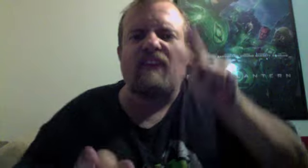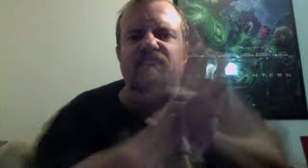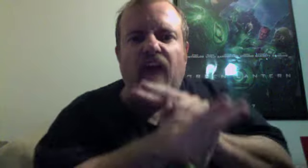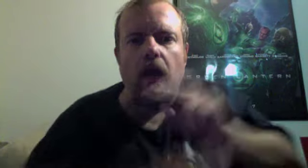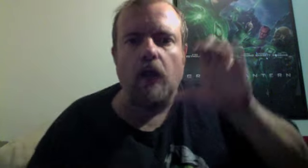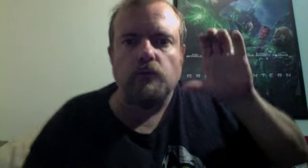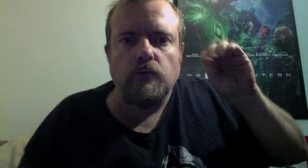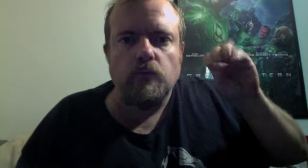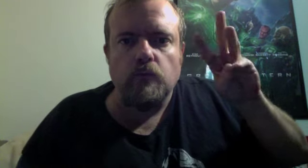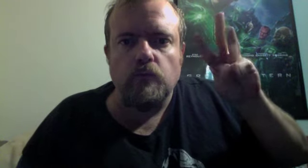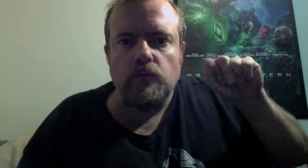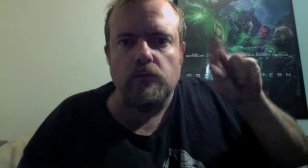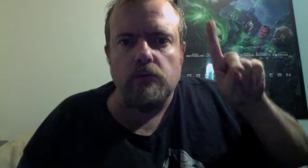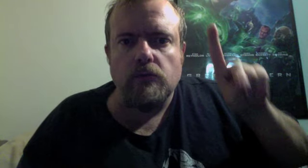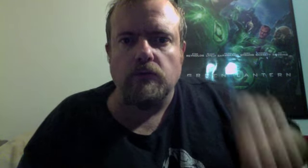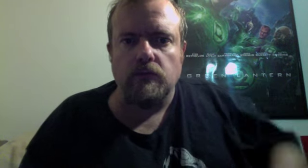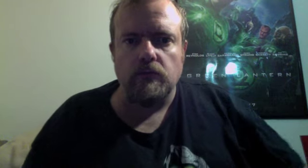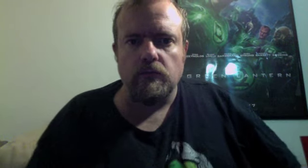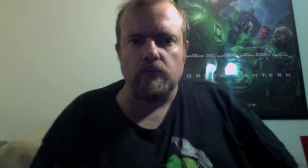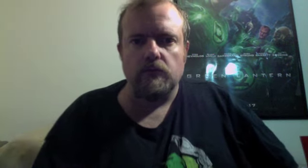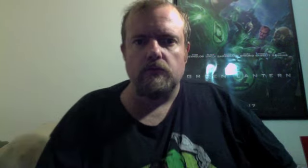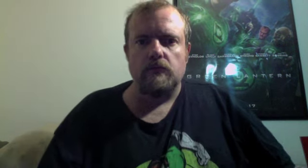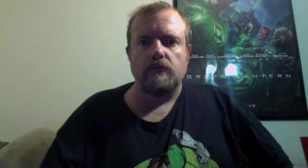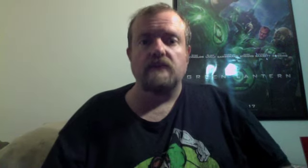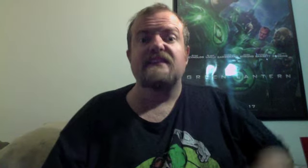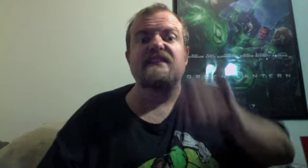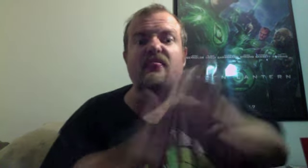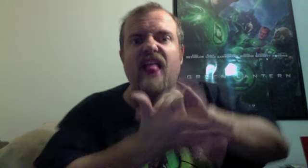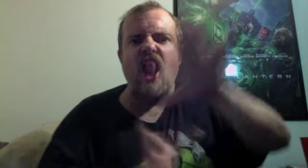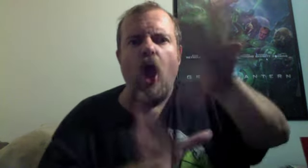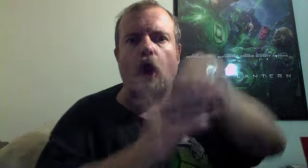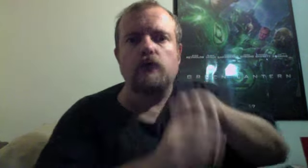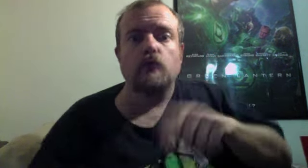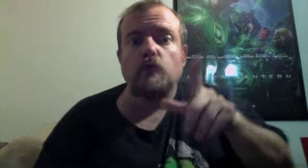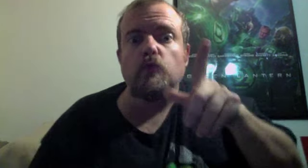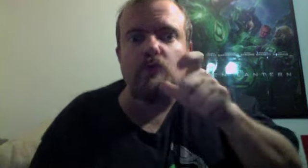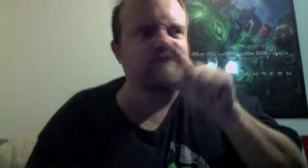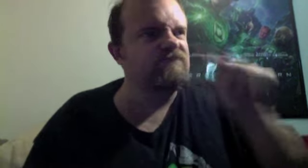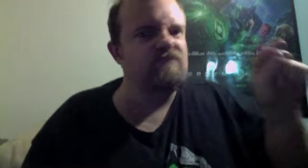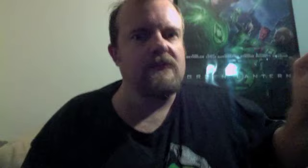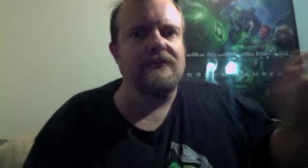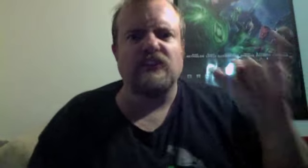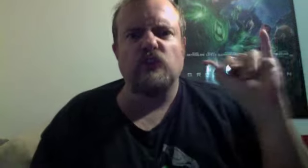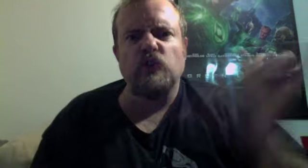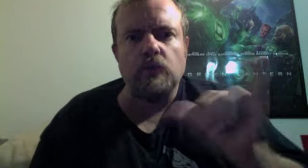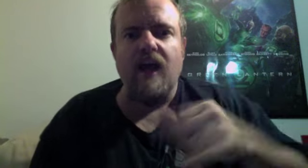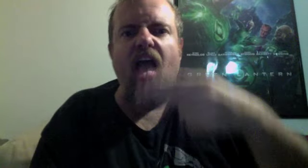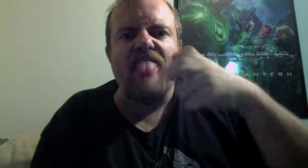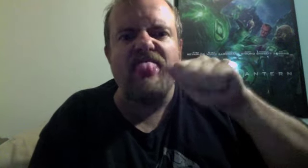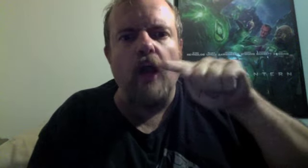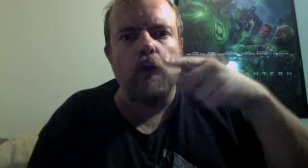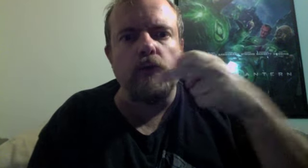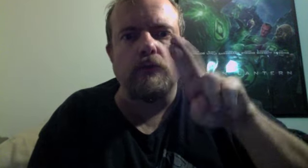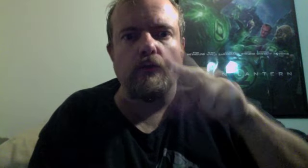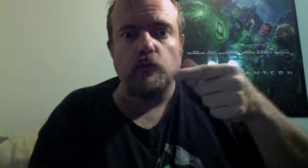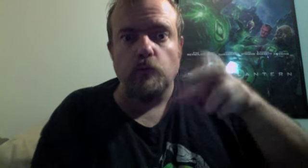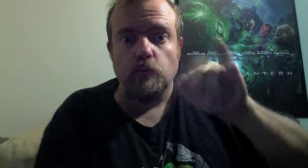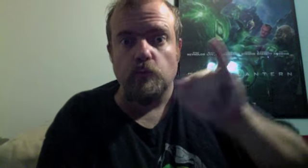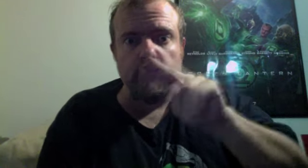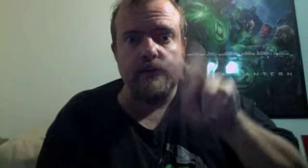more productive at work? No problem. Want to improve your writing? We've got you covered. Want a faster way to search the web, email, or update